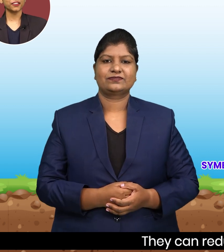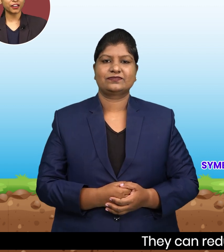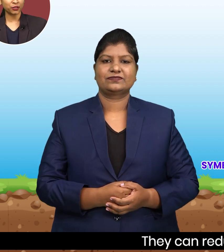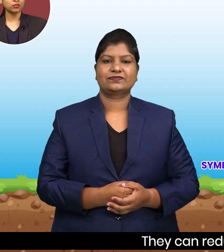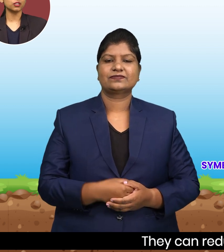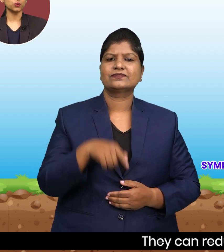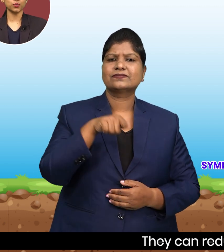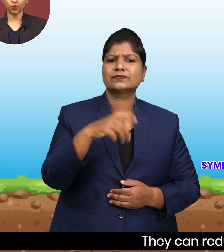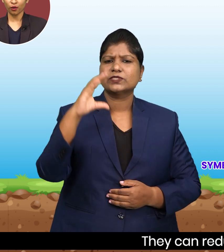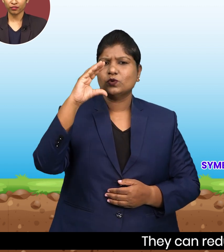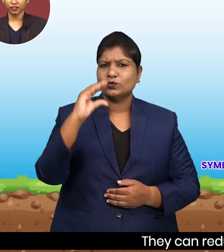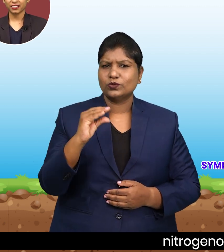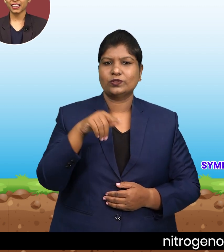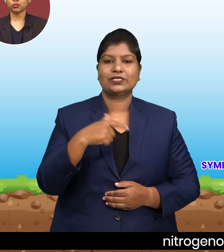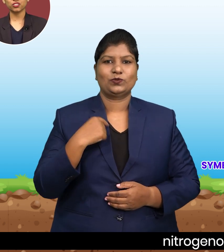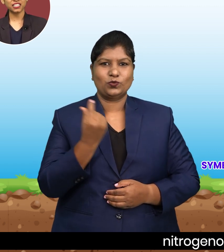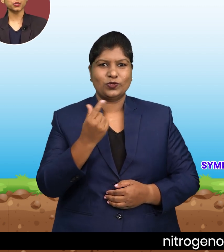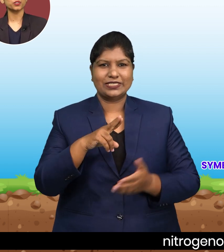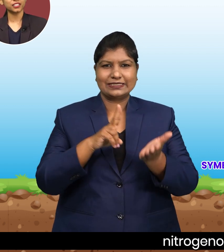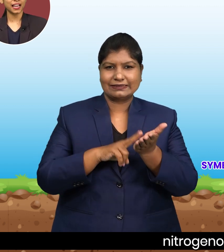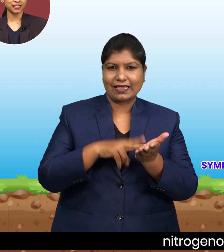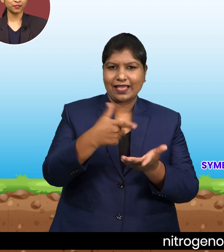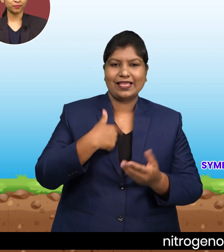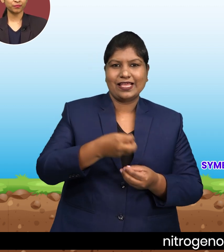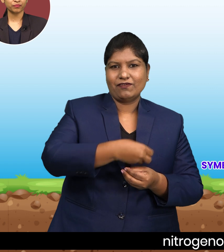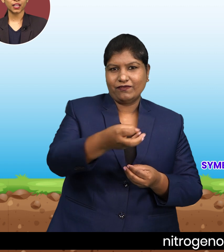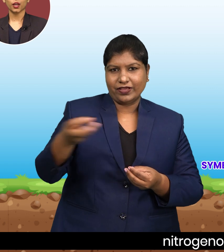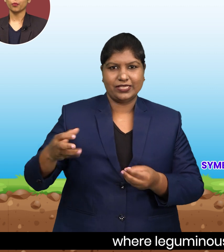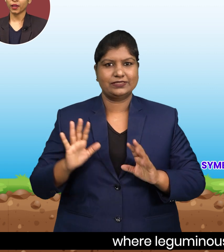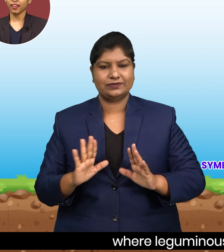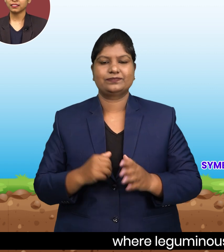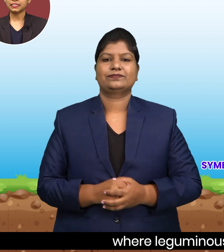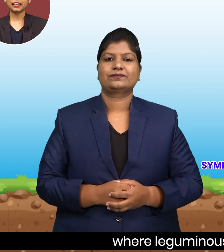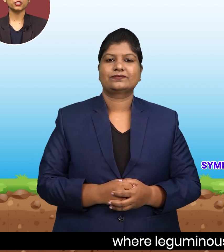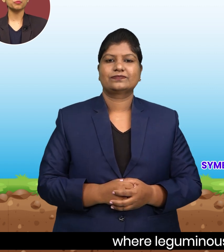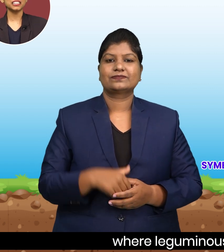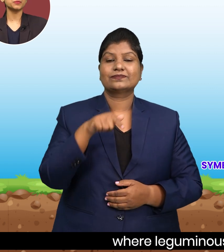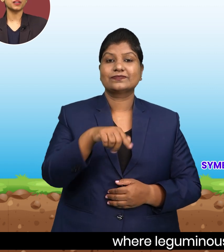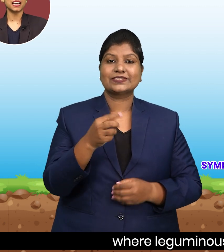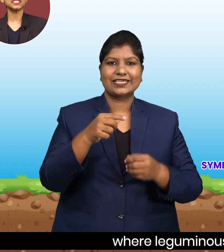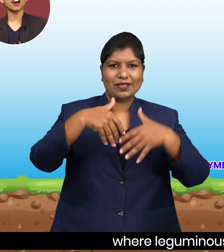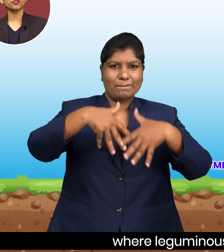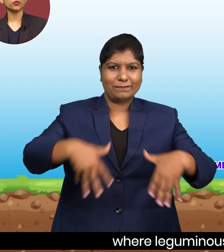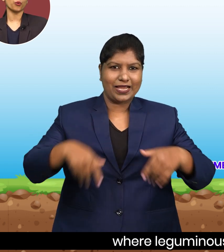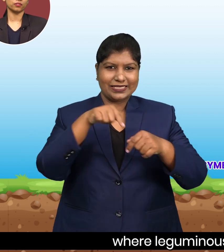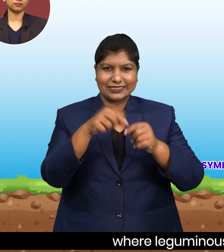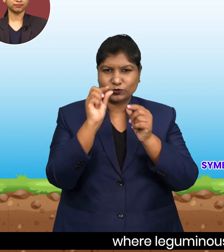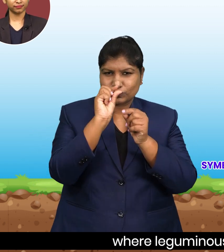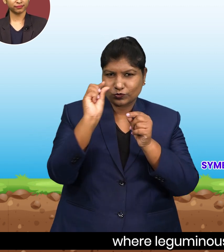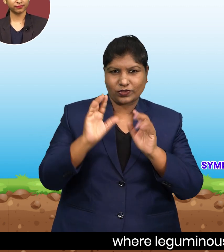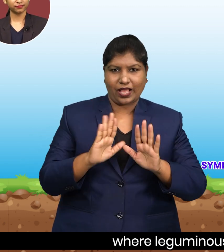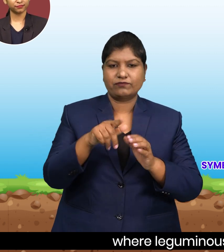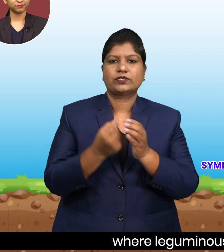They can reduce the use of nitrogenous fertilizer where leguminous plants are grown.